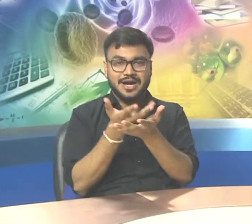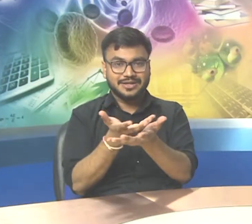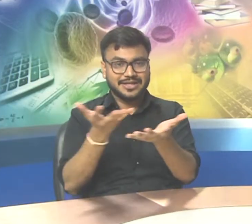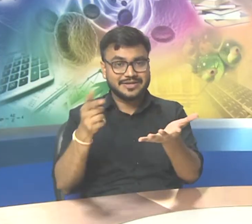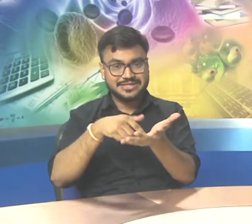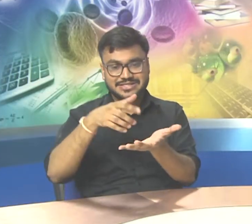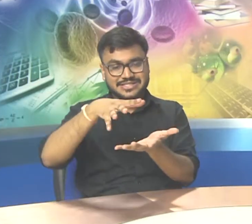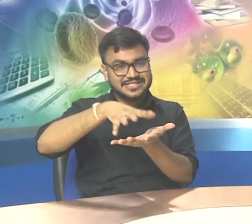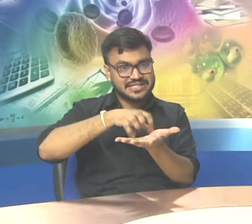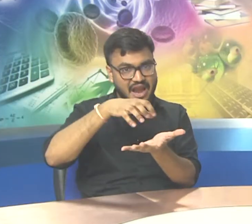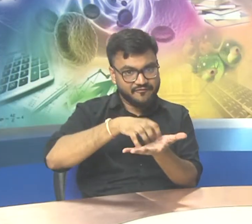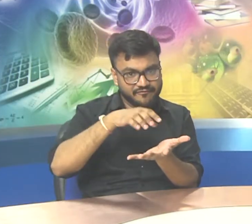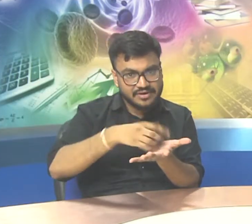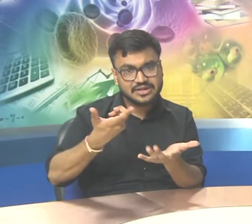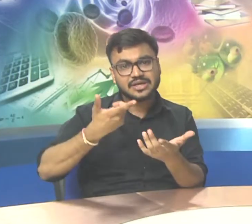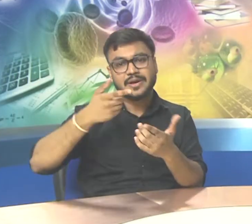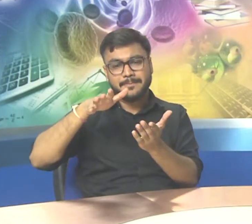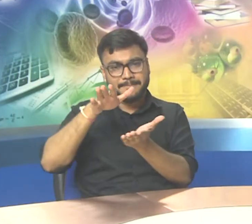bread, potato,